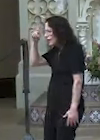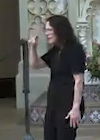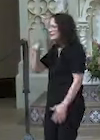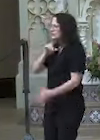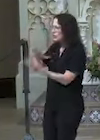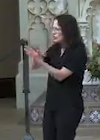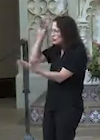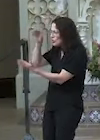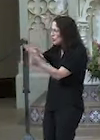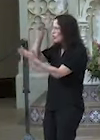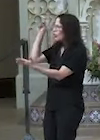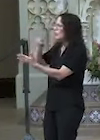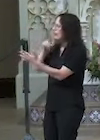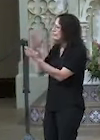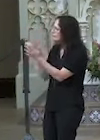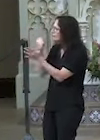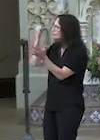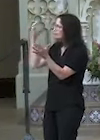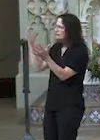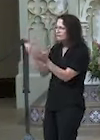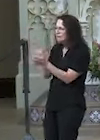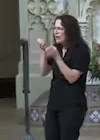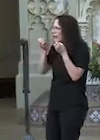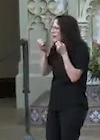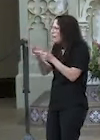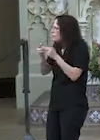to take advantage of the